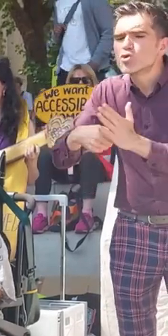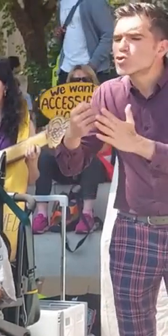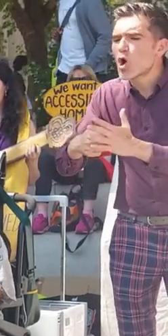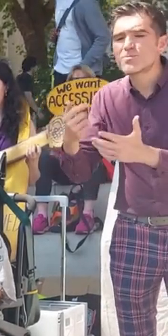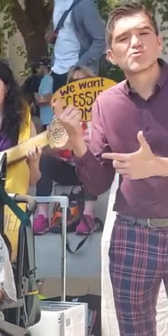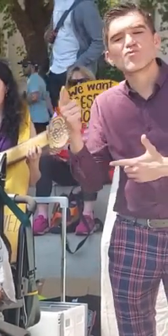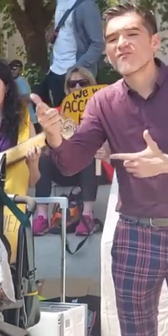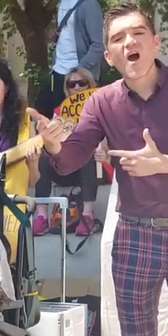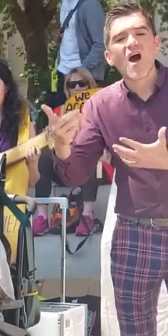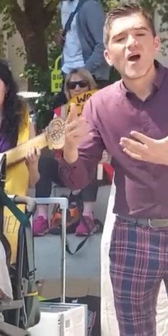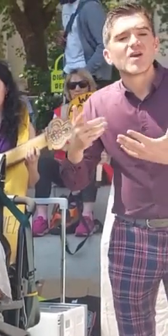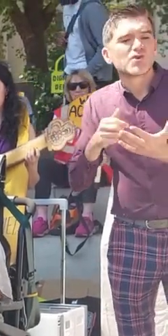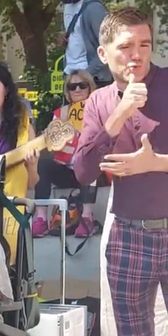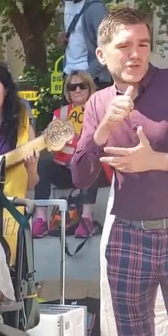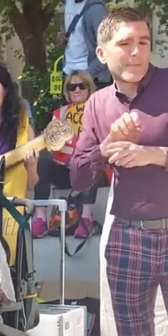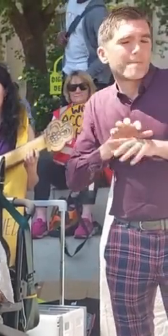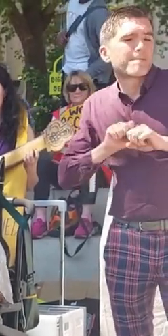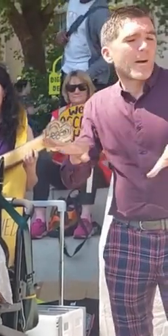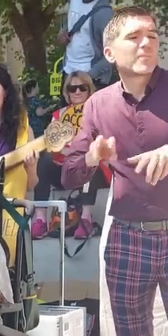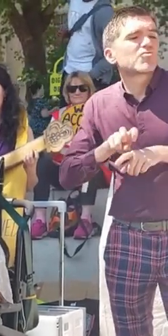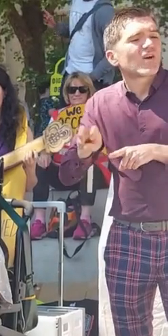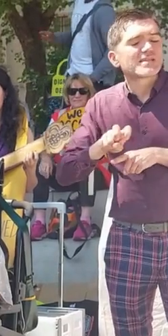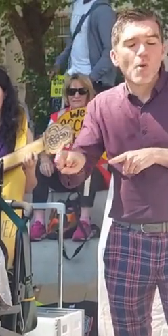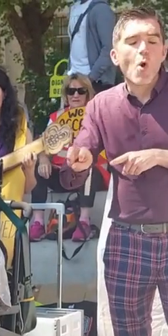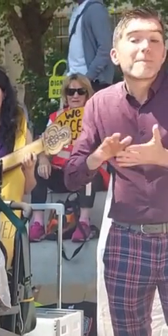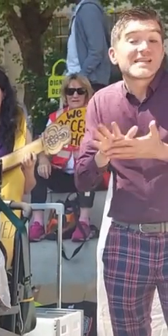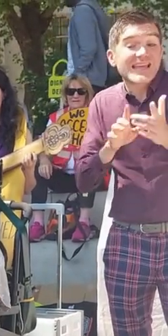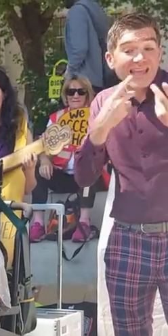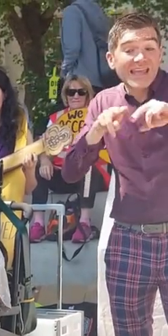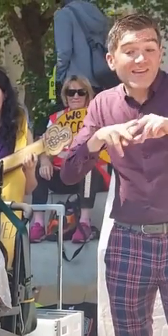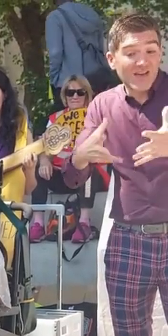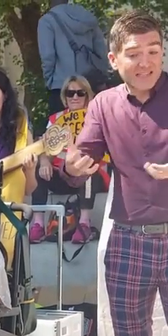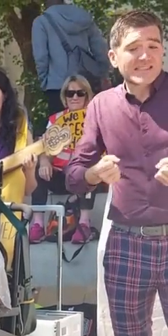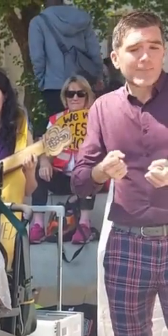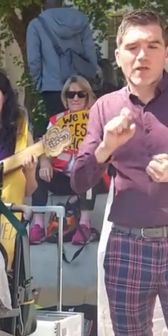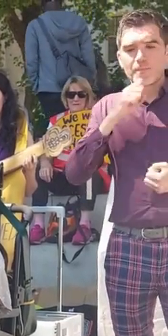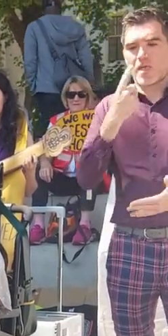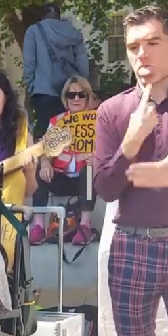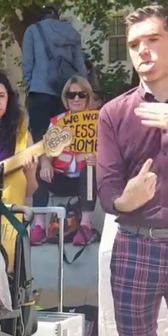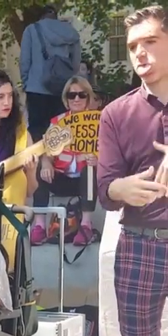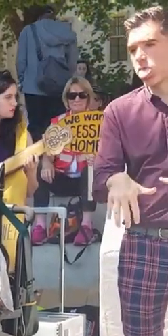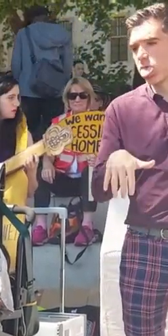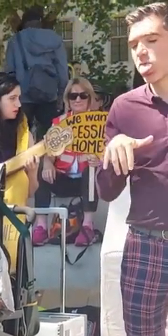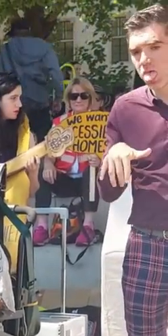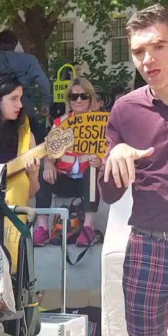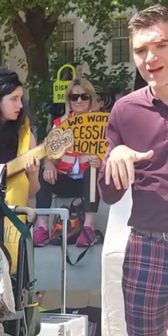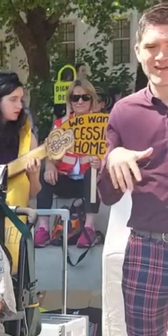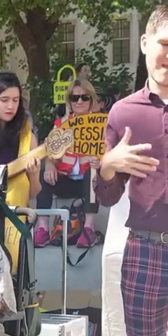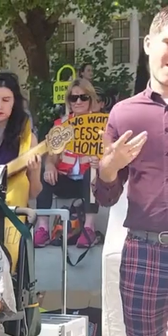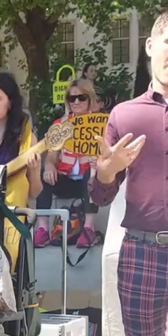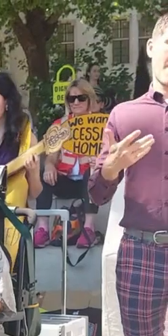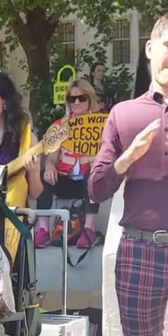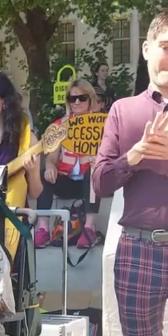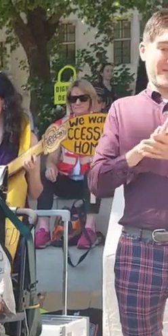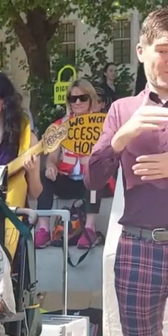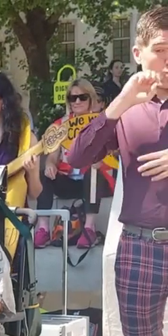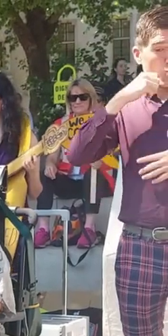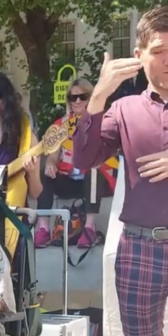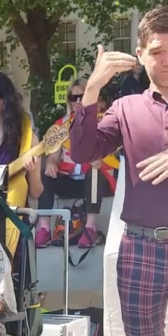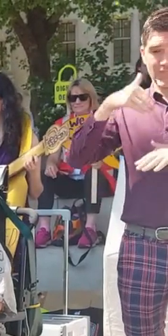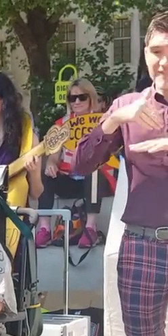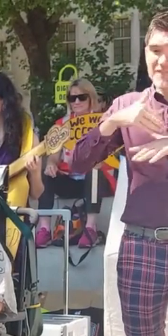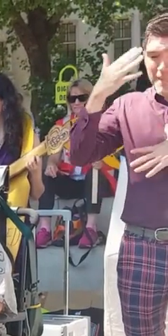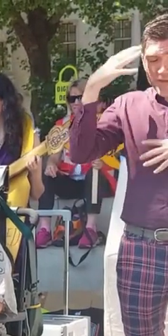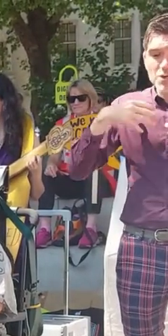stops. It would have been incredibly isolating if I accepted, and I knew it would soon deteriorate my mental health.